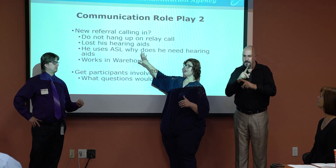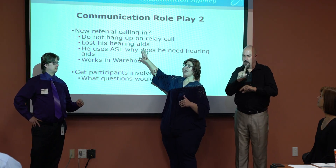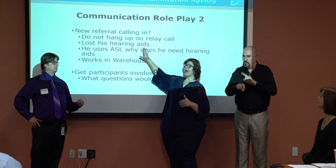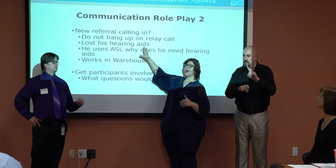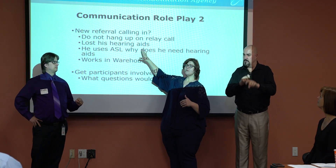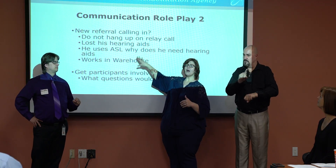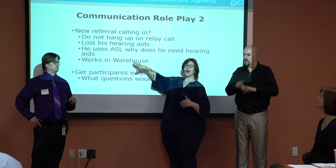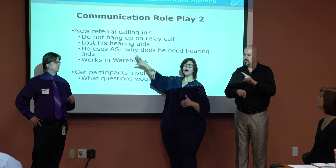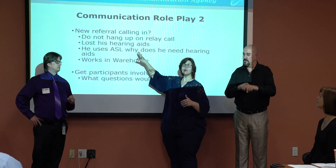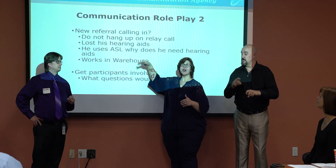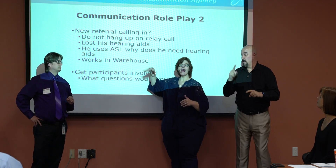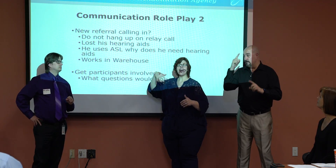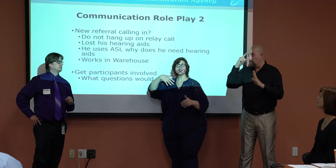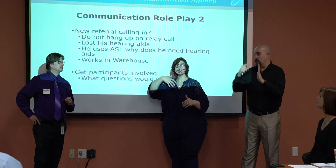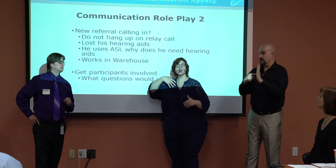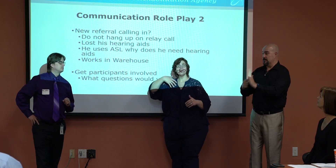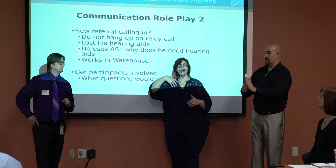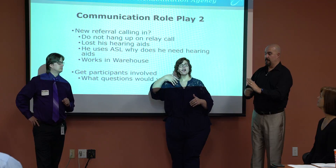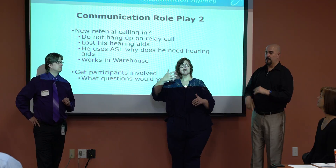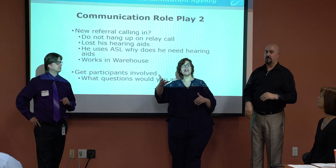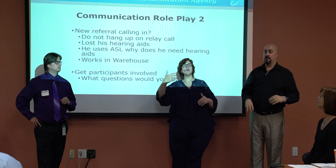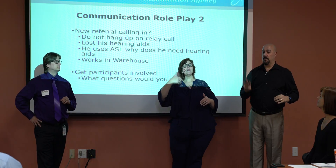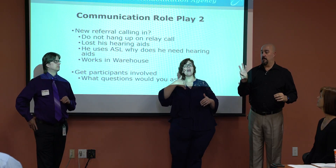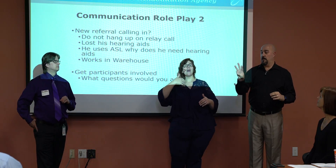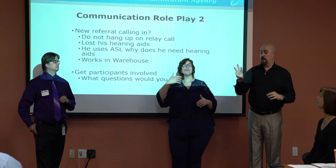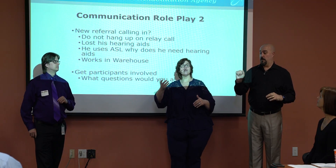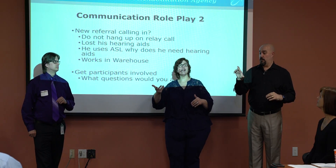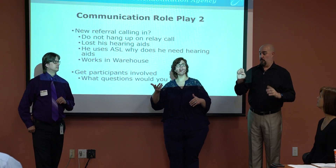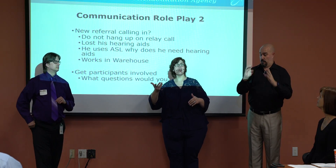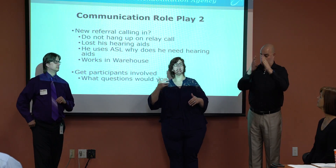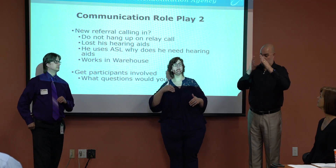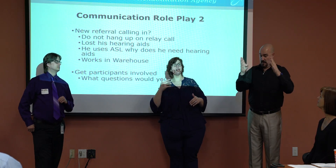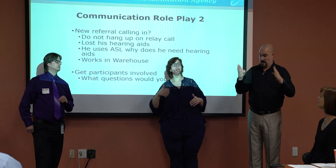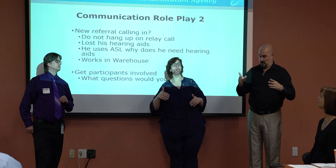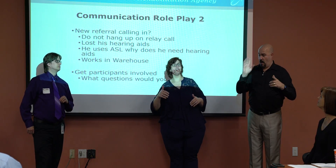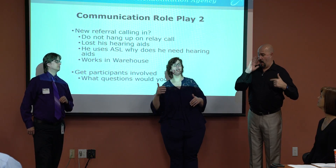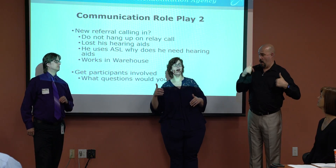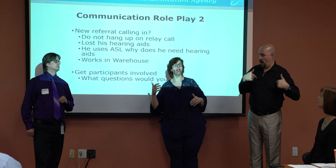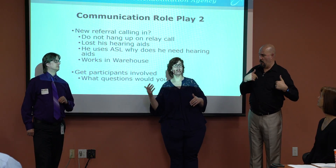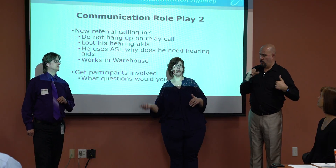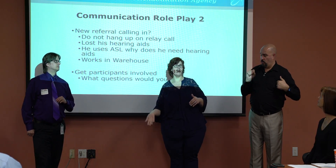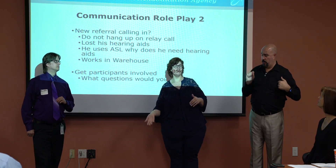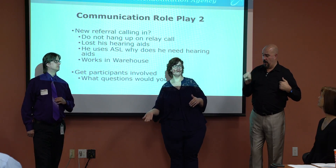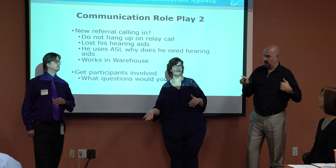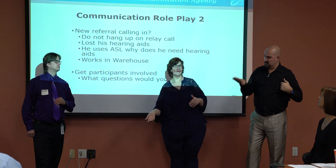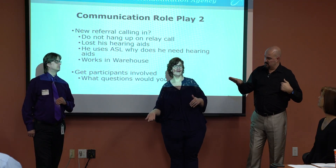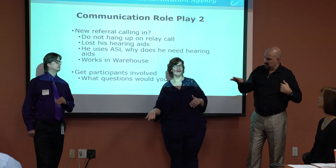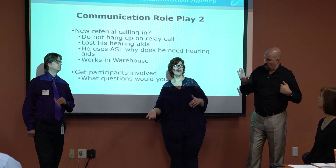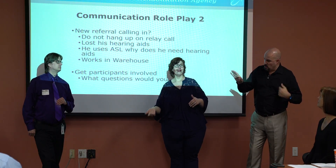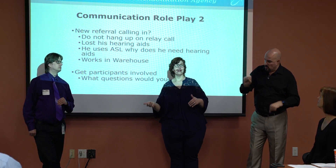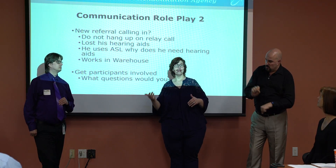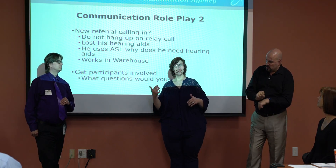warehouse, I would ask, tell me how your hearing aids benefit you on the job.